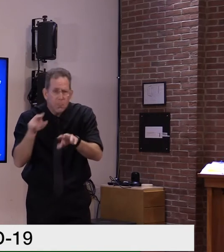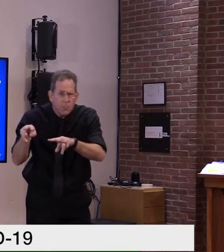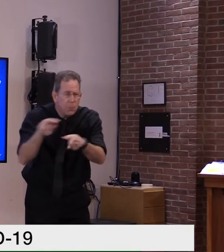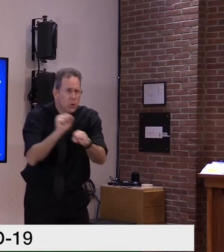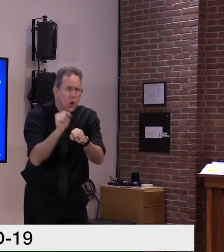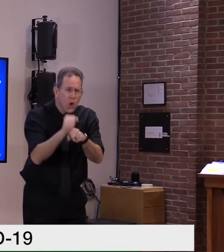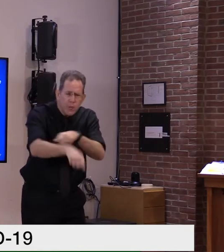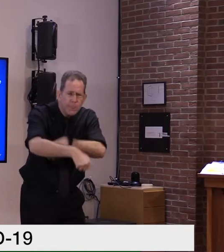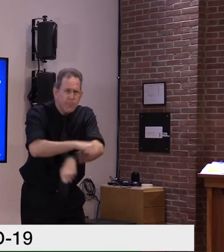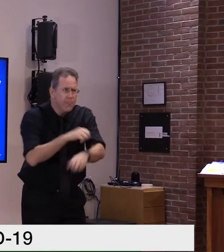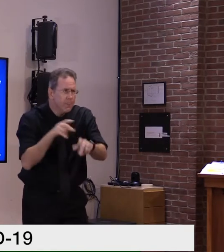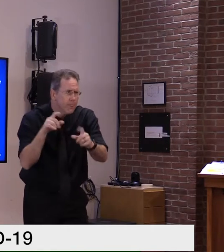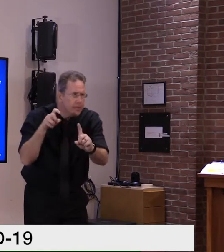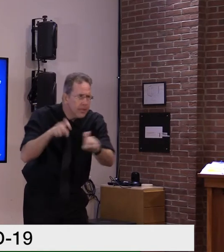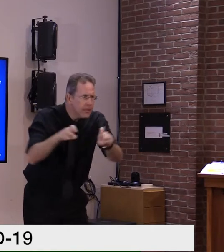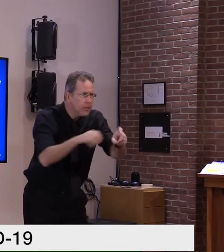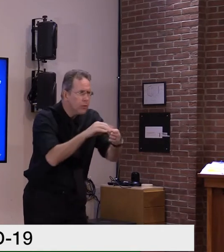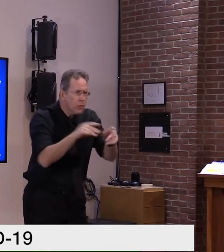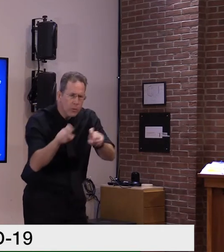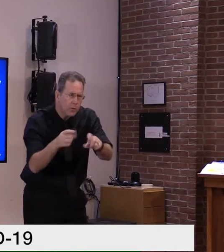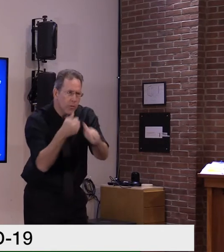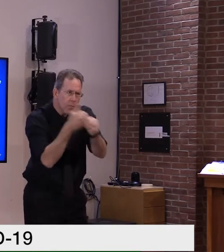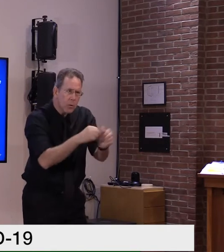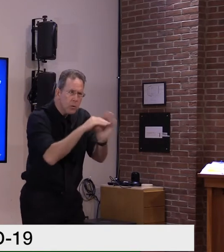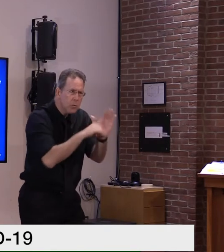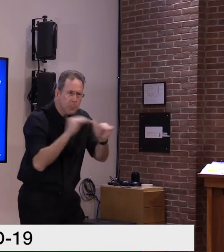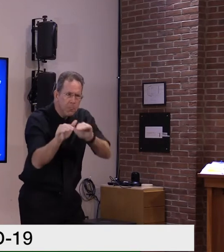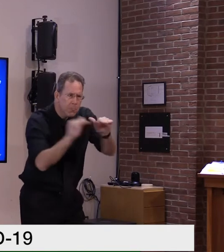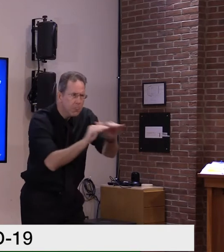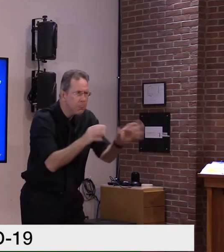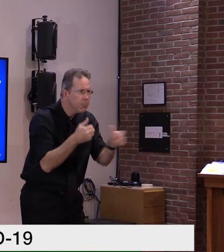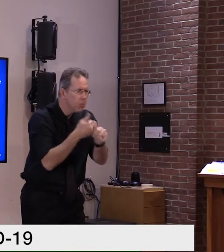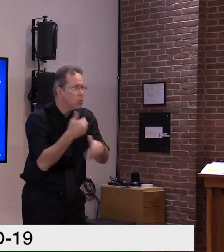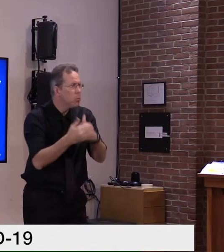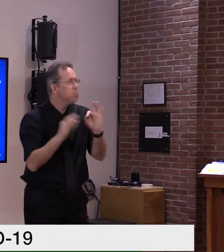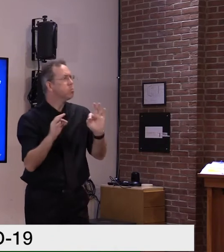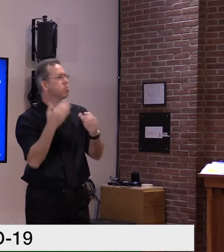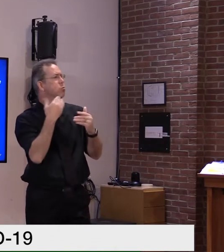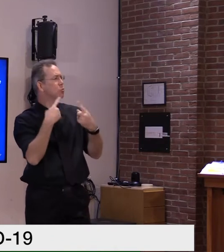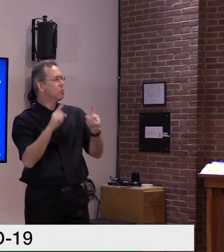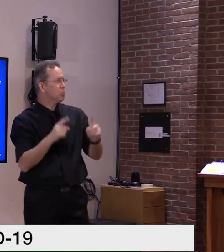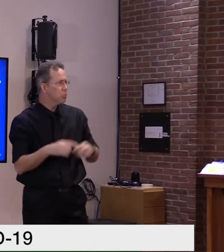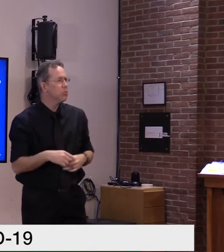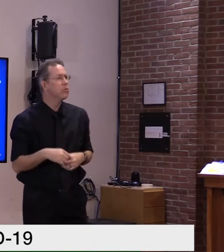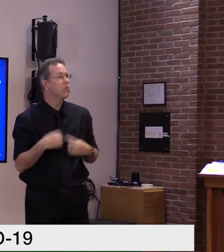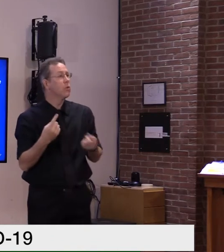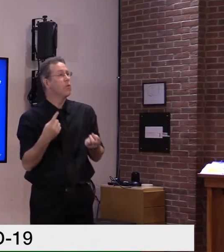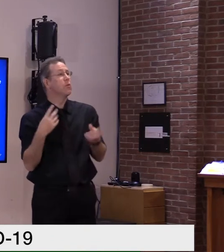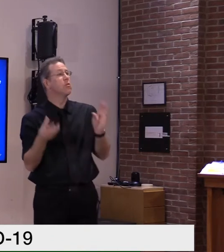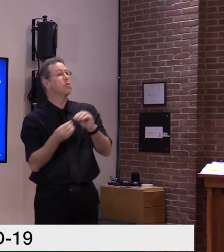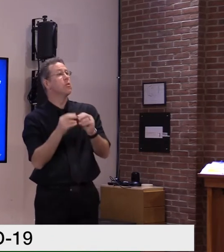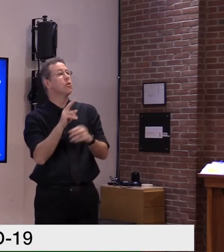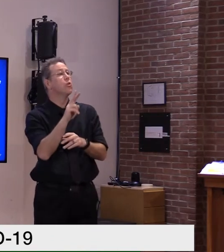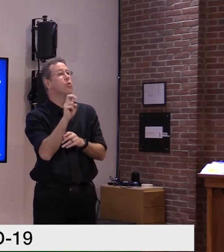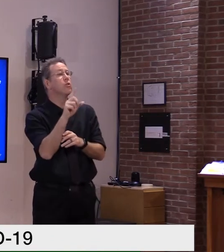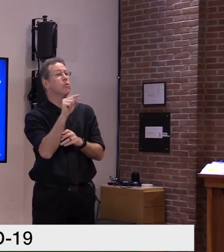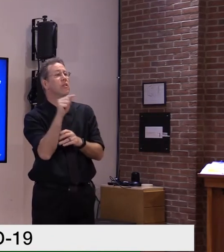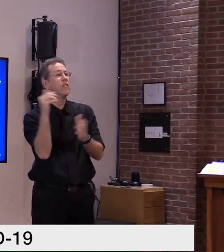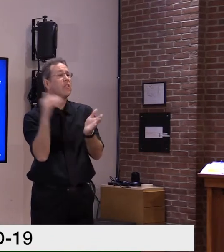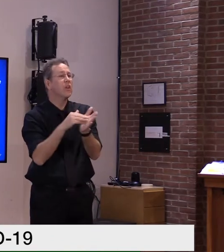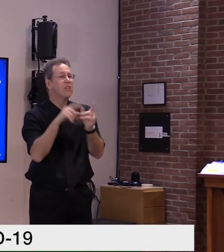challenging semester. In total for the fall semester, over 220,000 COVID-19 tests were administered